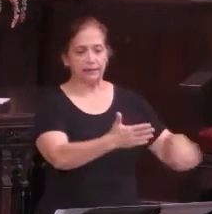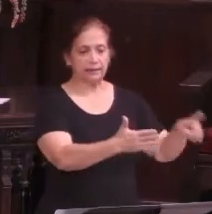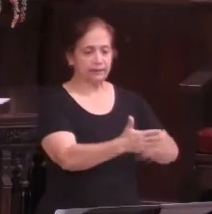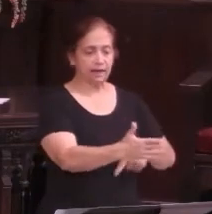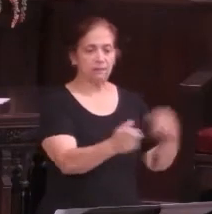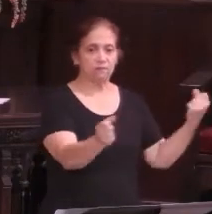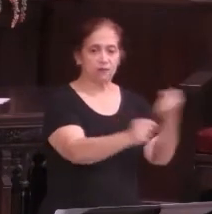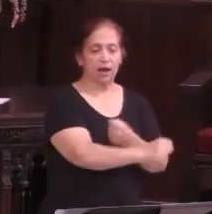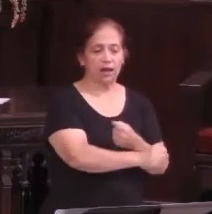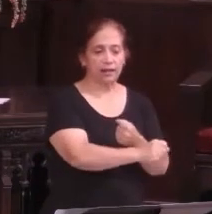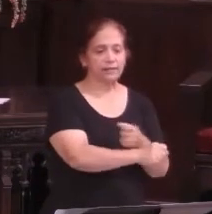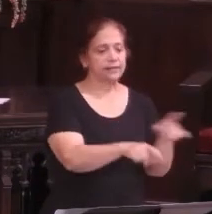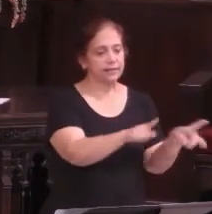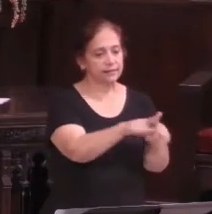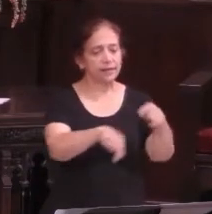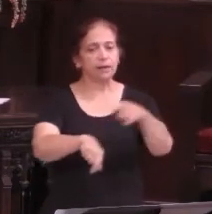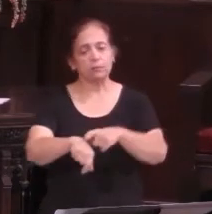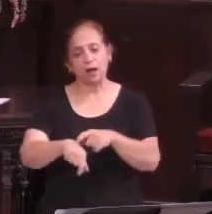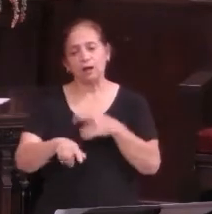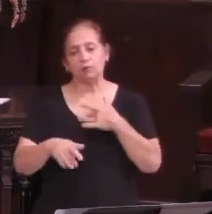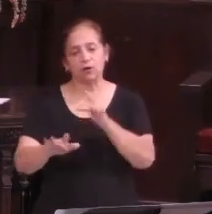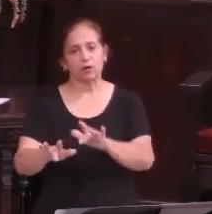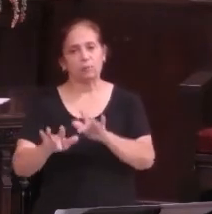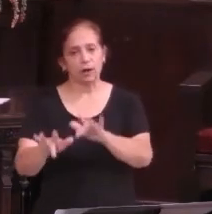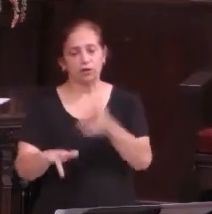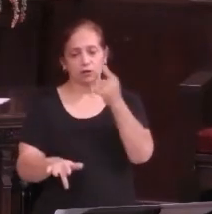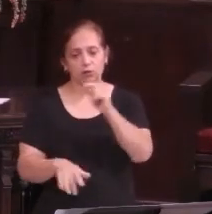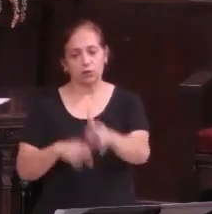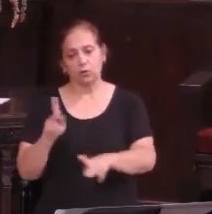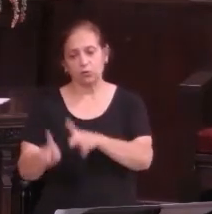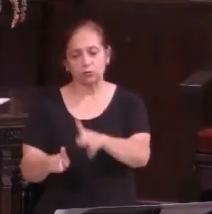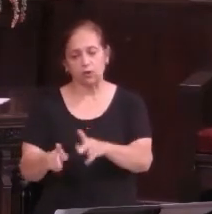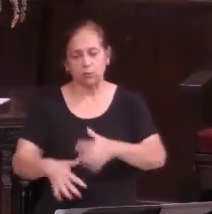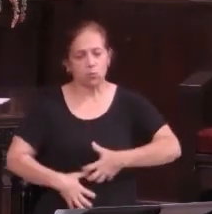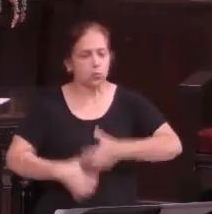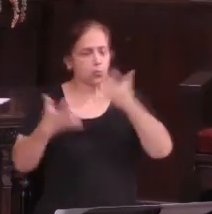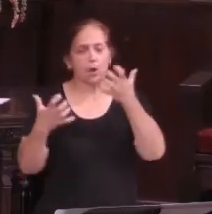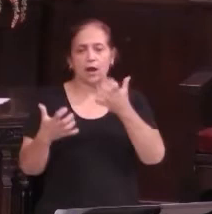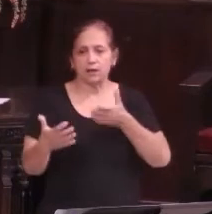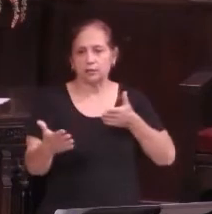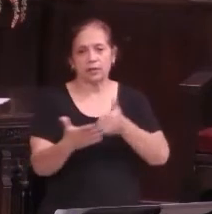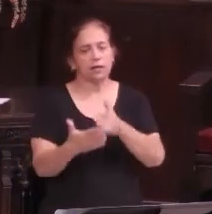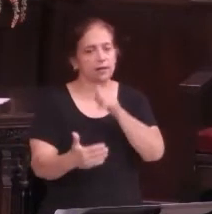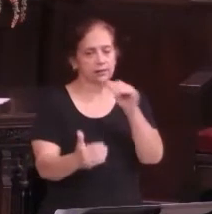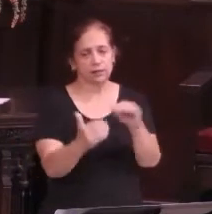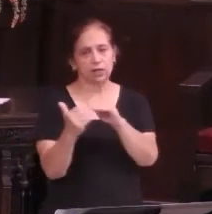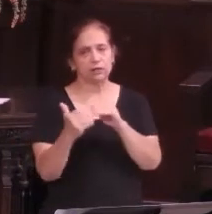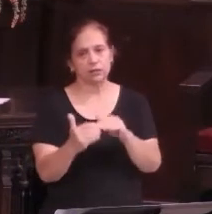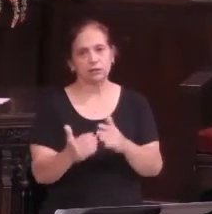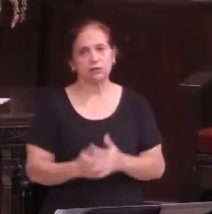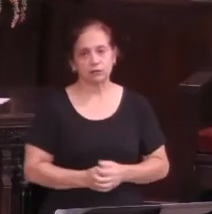violence alongside my compassion for those who rage against injustice.